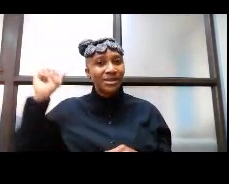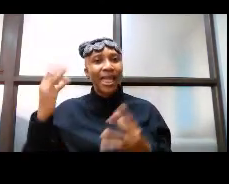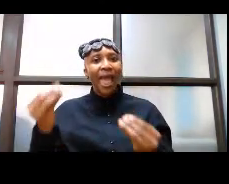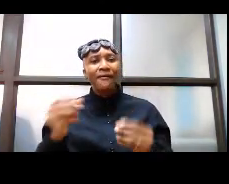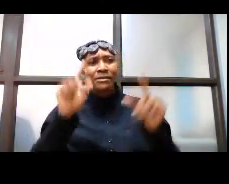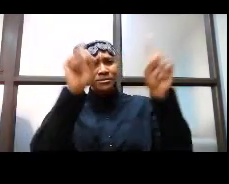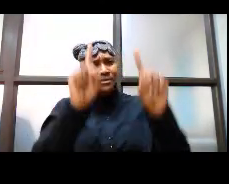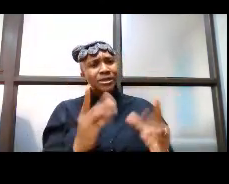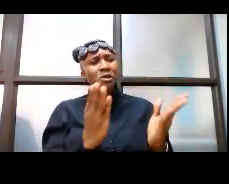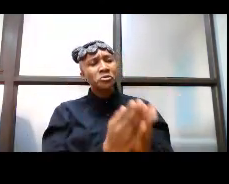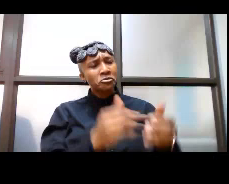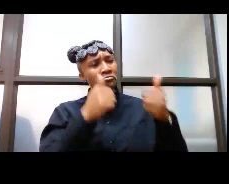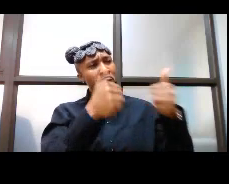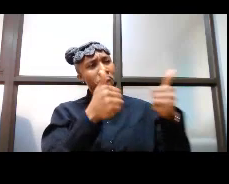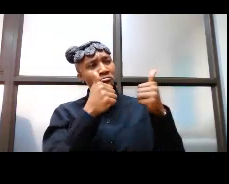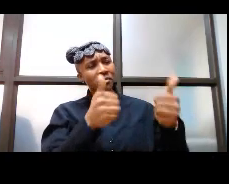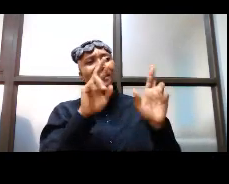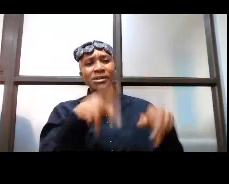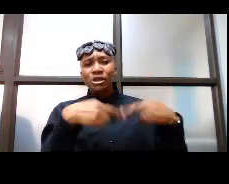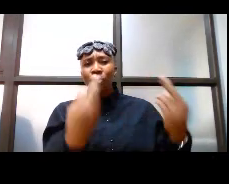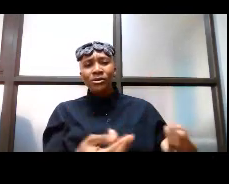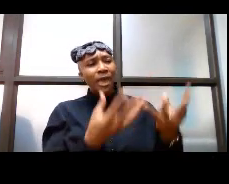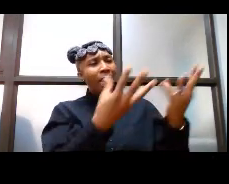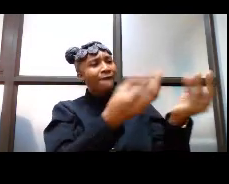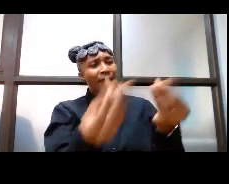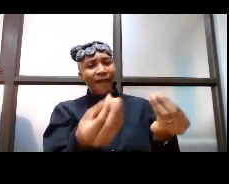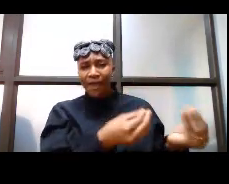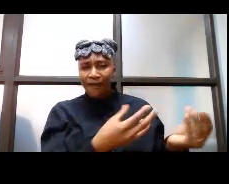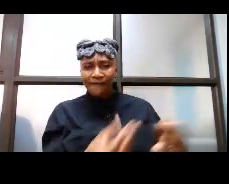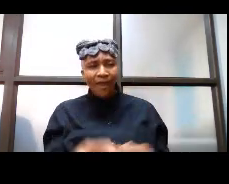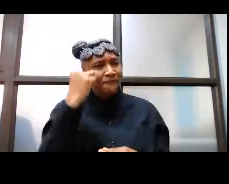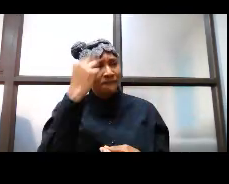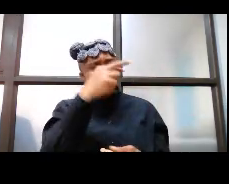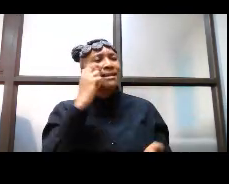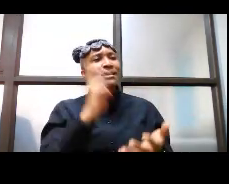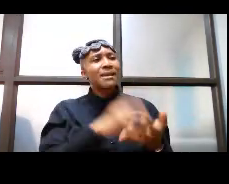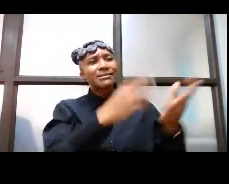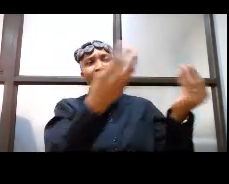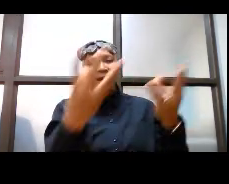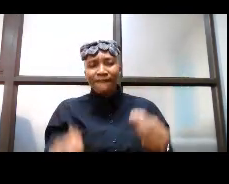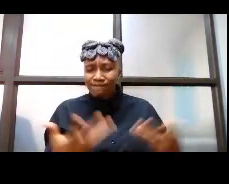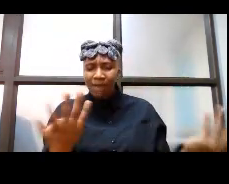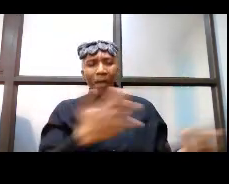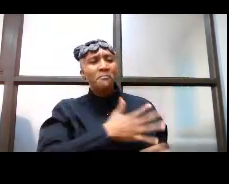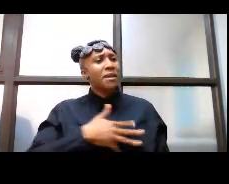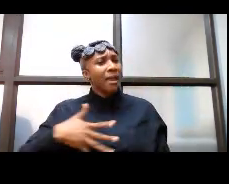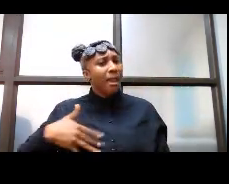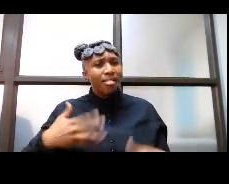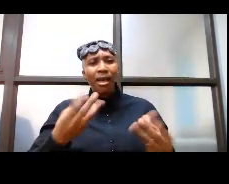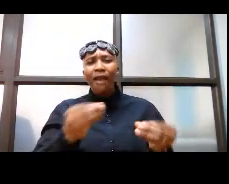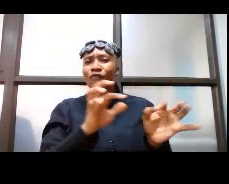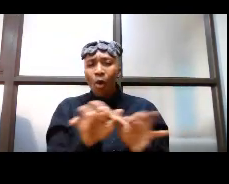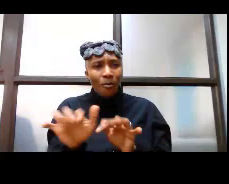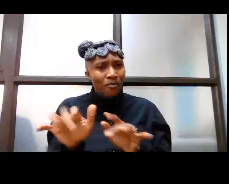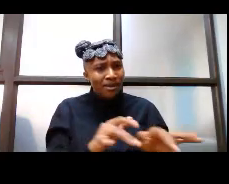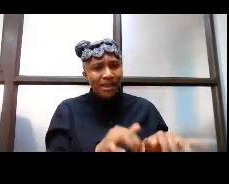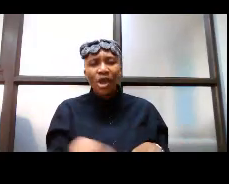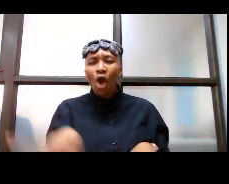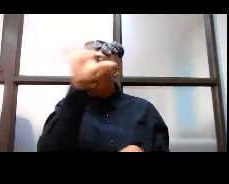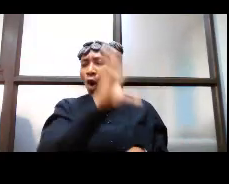the best place because they've got all the resources that blind kids need. They've got braille and computers with all